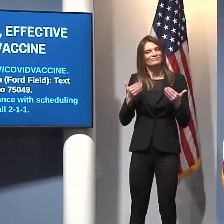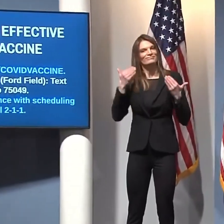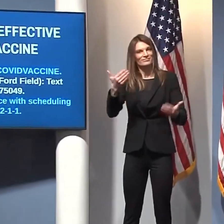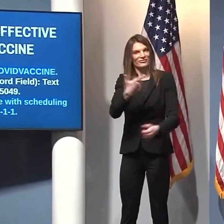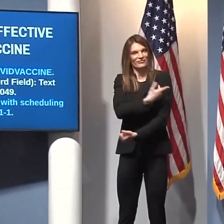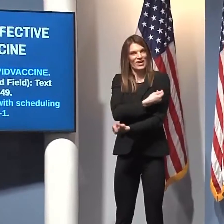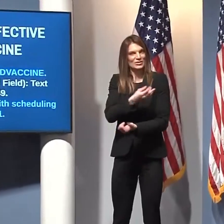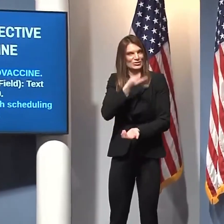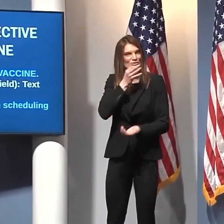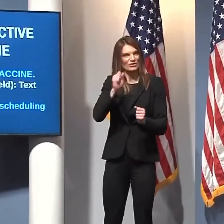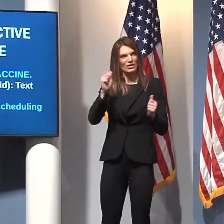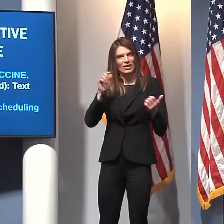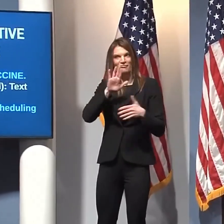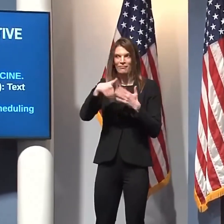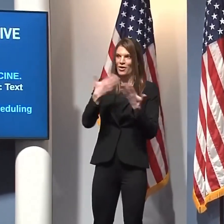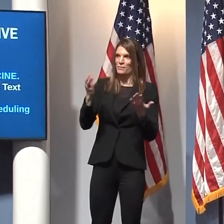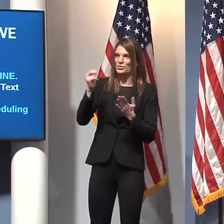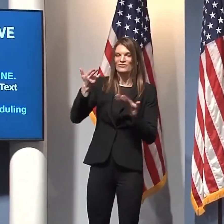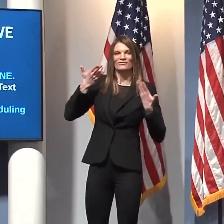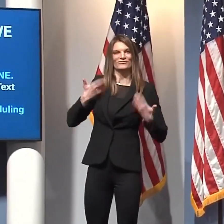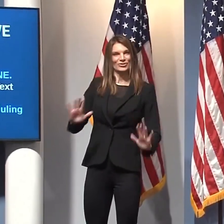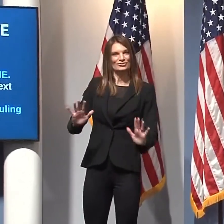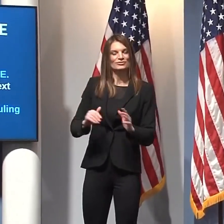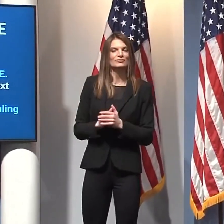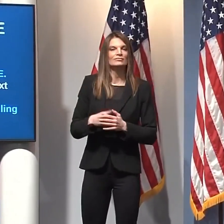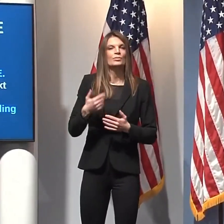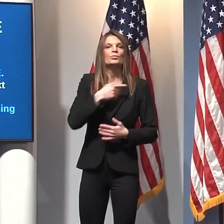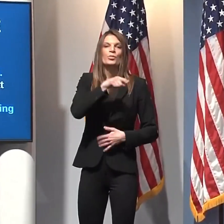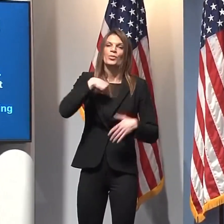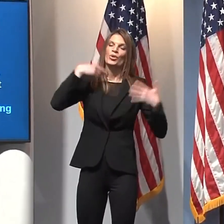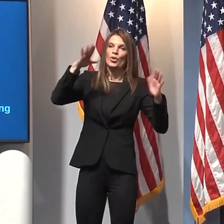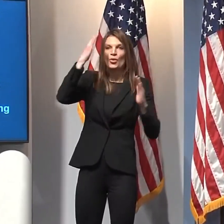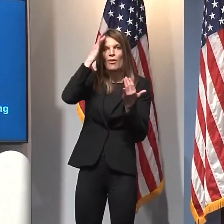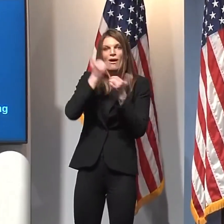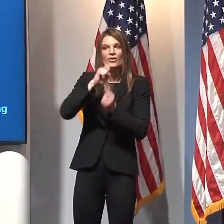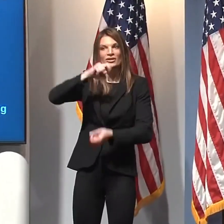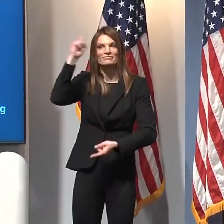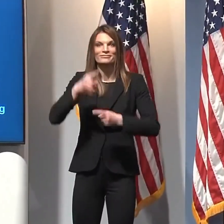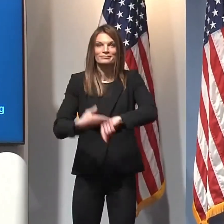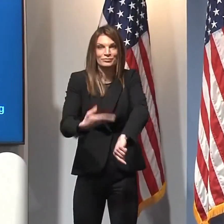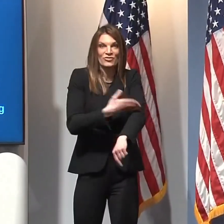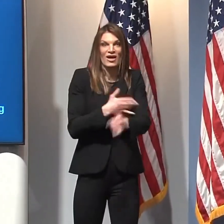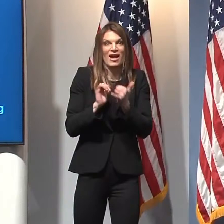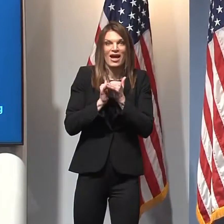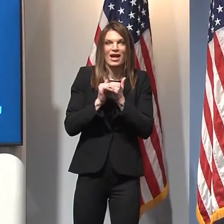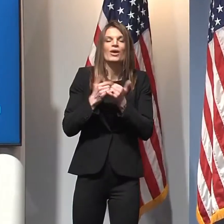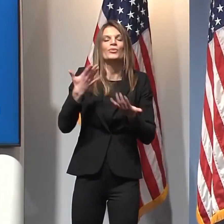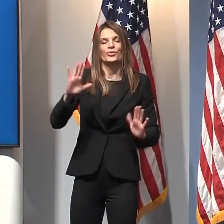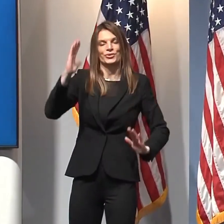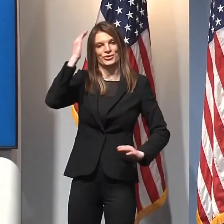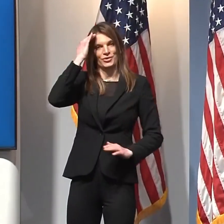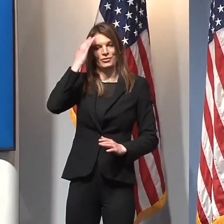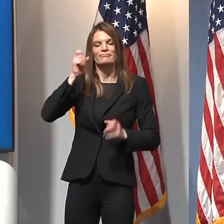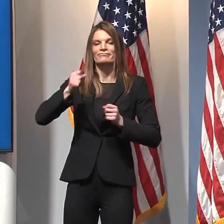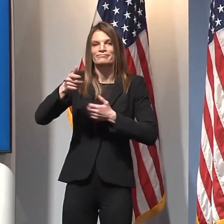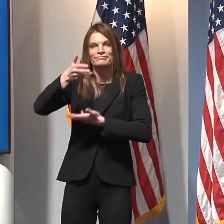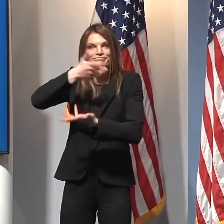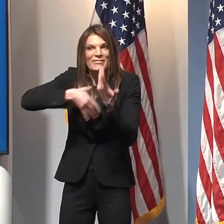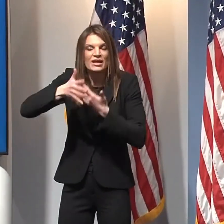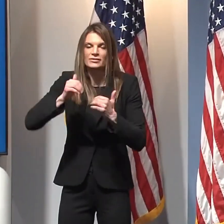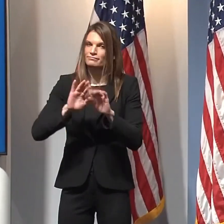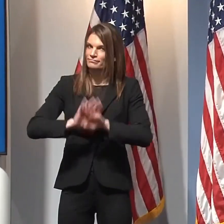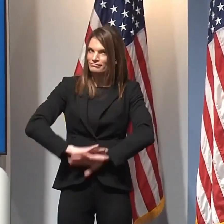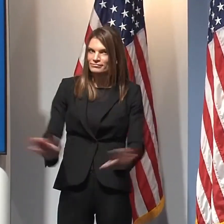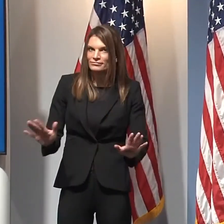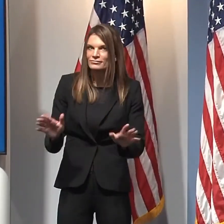vaccine. We know what to do to stop this virus. Please wear your mask, wash your hands, and